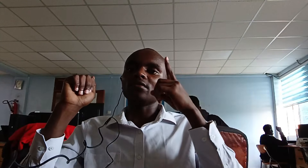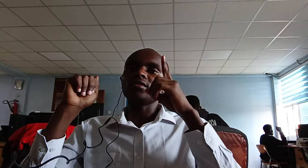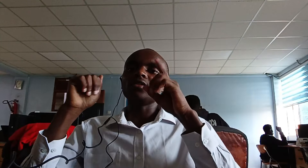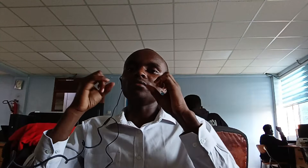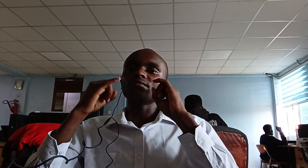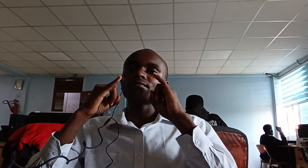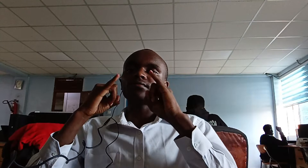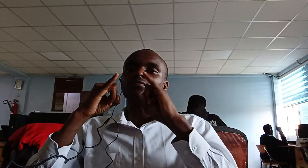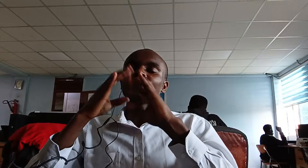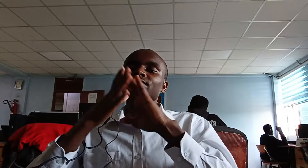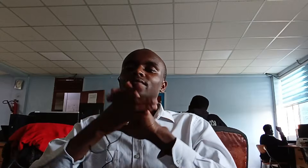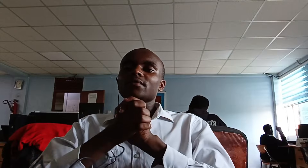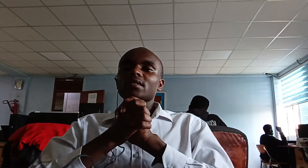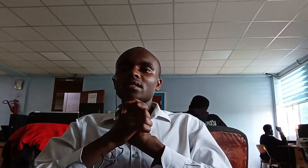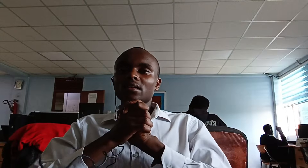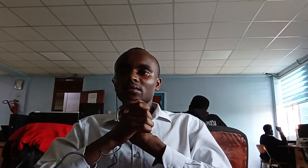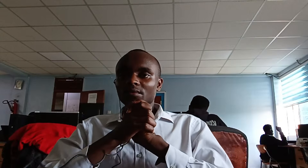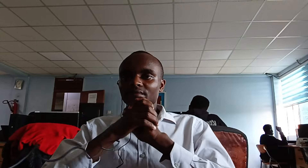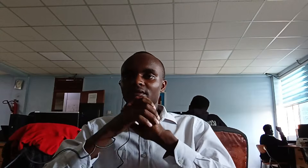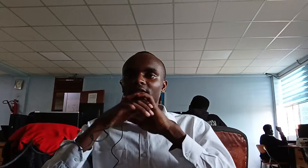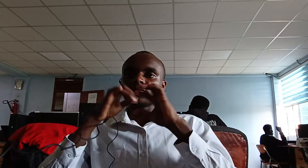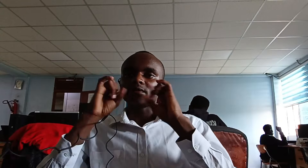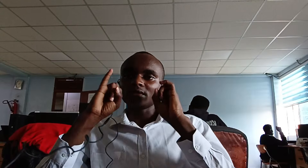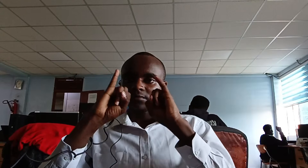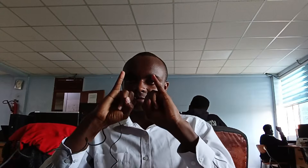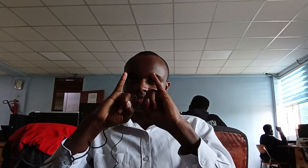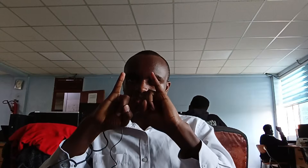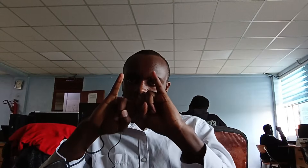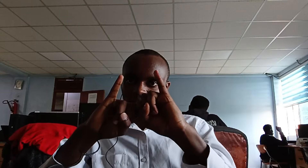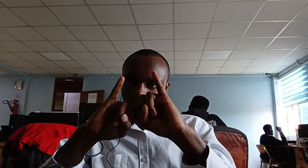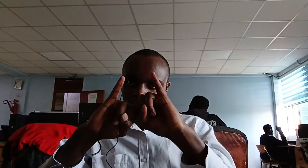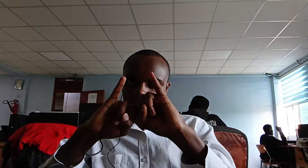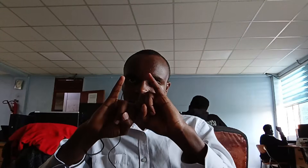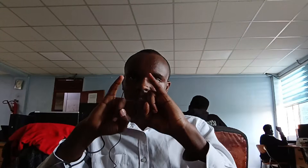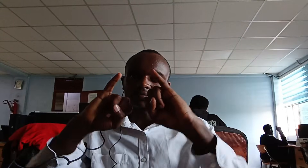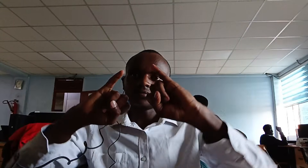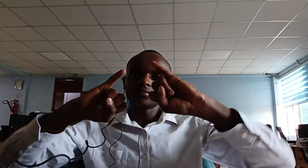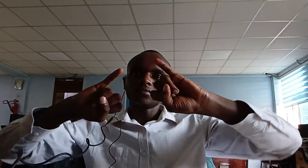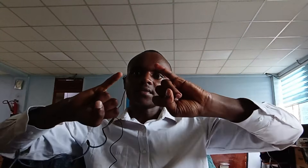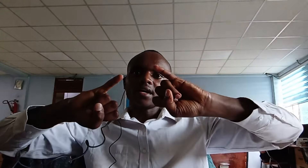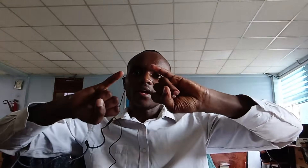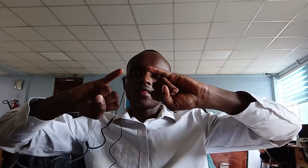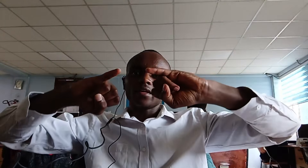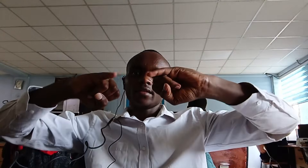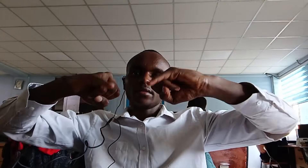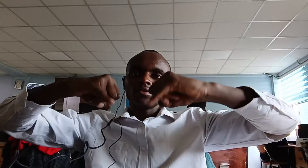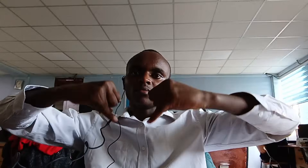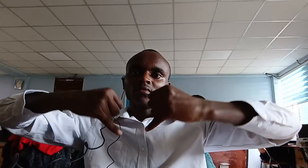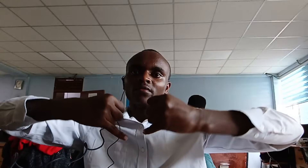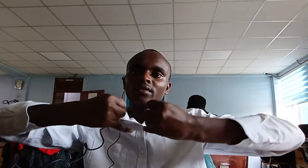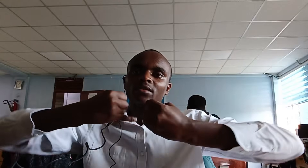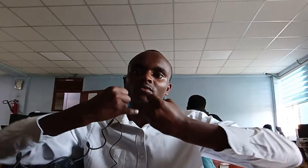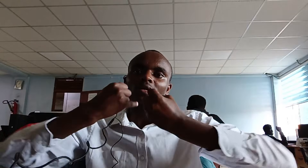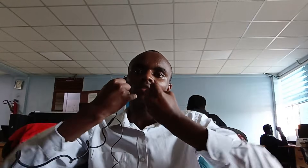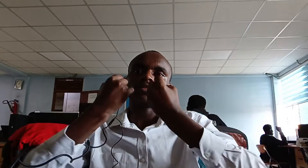new. Now we have the first one using the index finger, and then move it towards